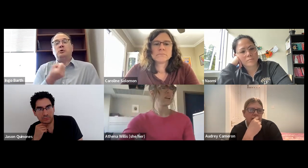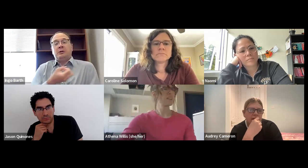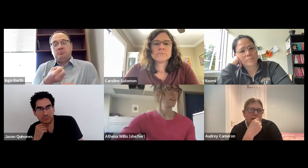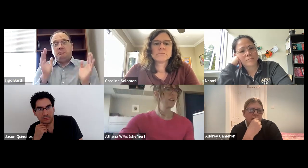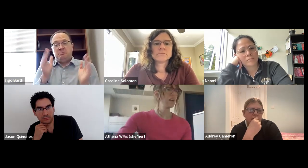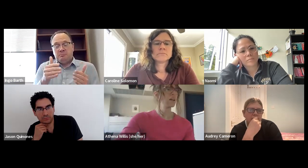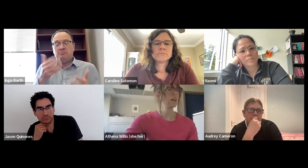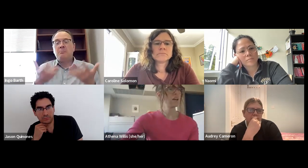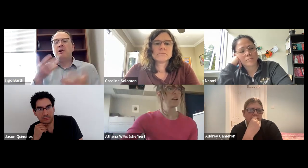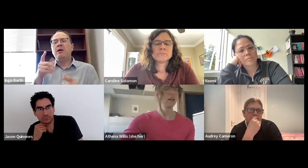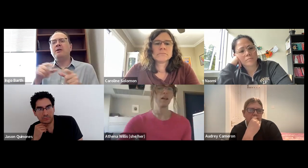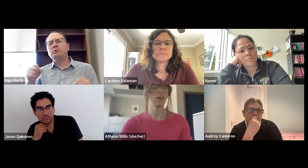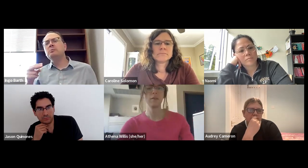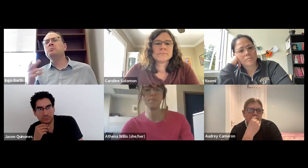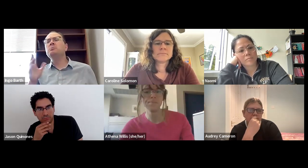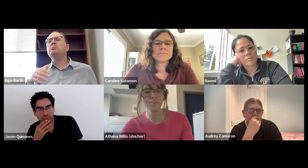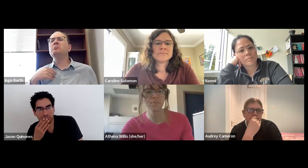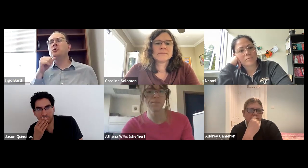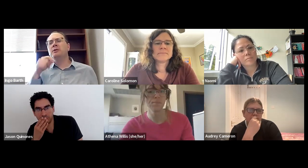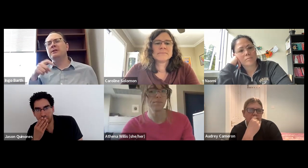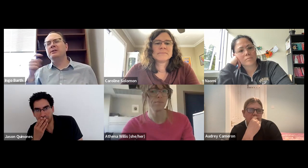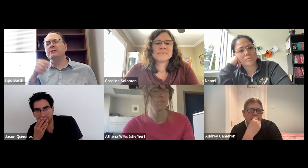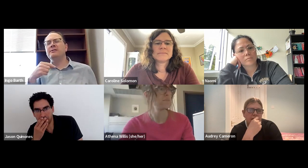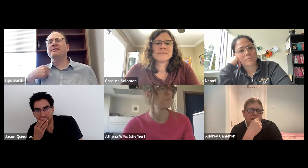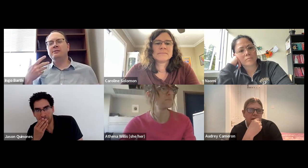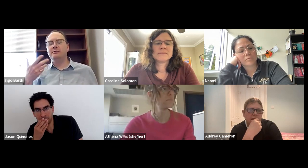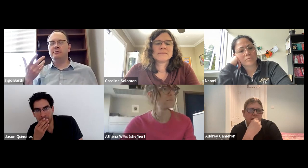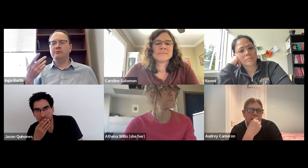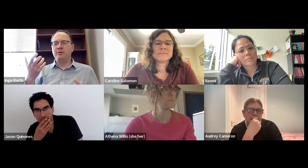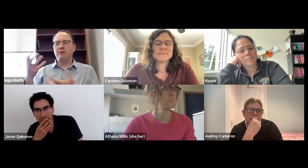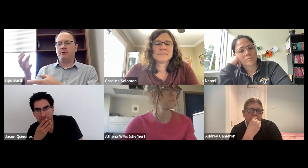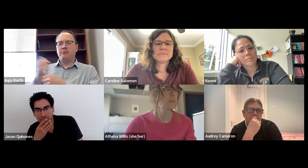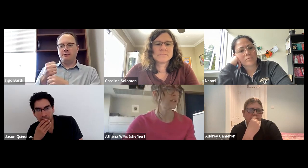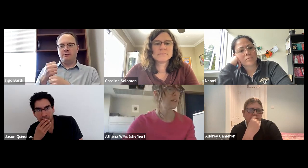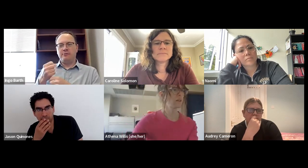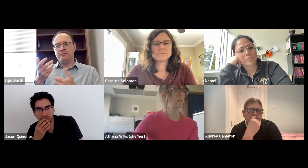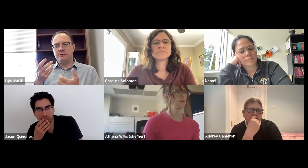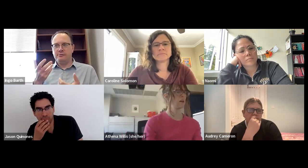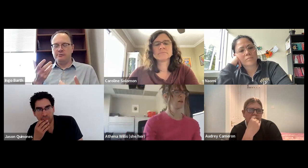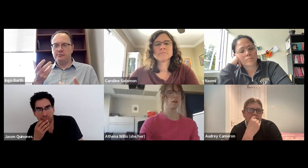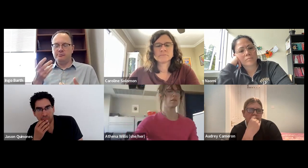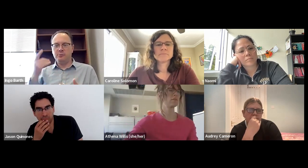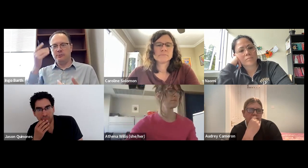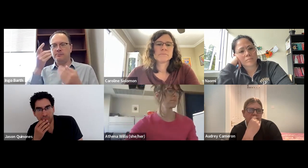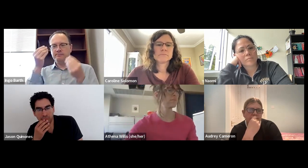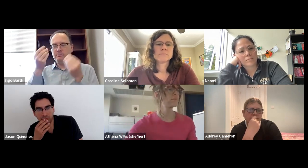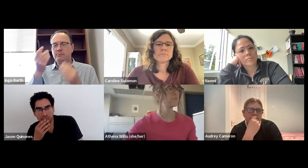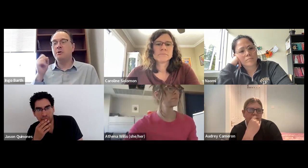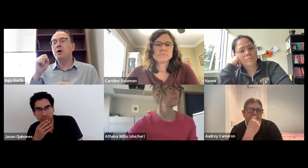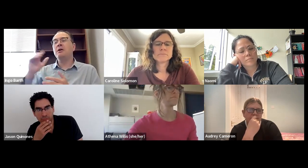In linguistics, what we often see is people who have large contributions, you know, leading discussions, giving presentations. And I think instead, maybe we want to emulate